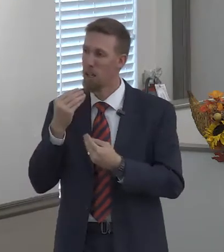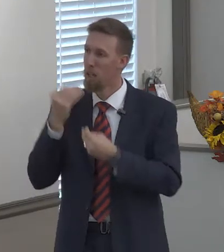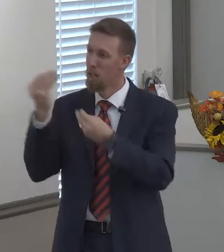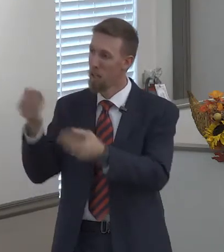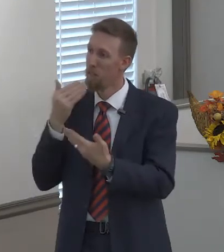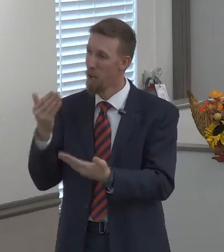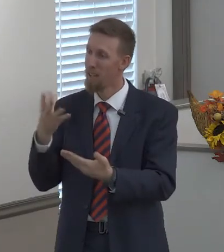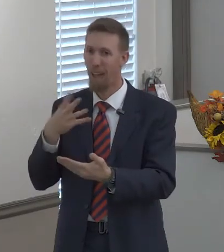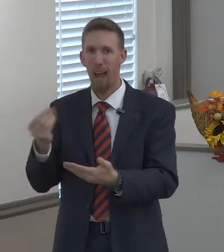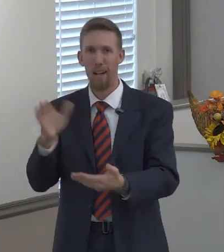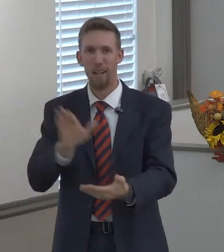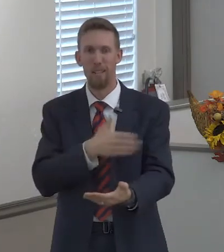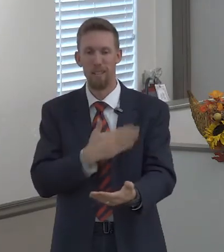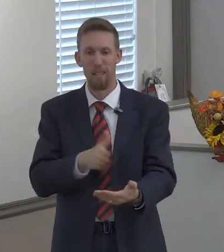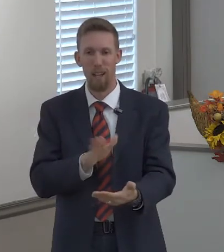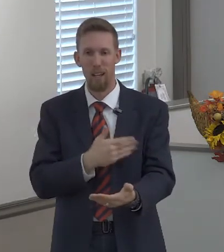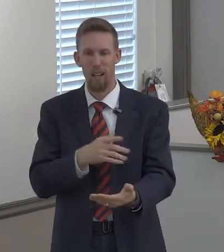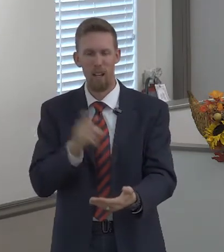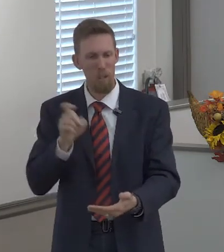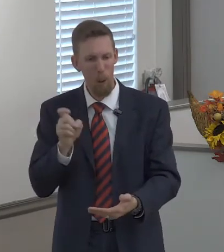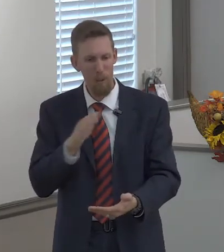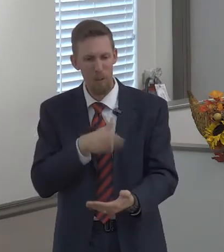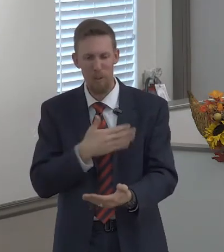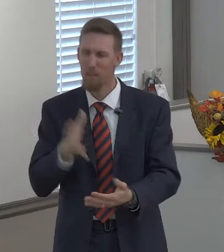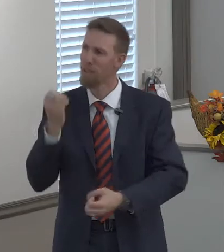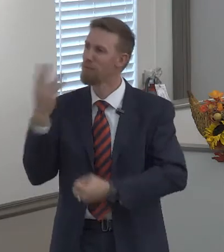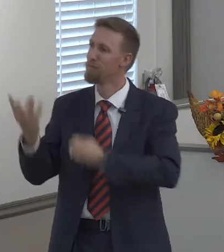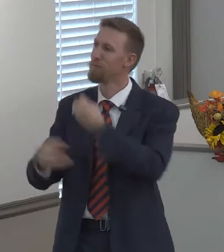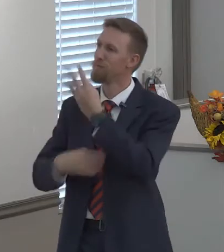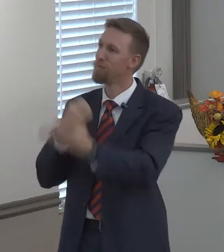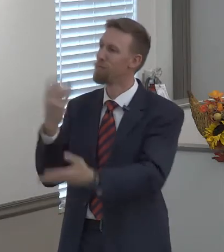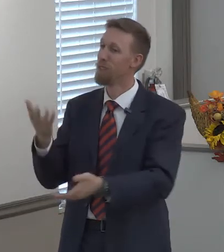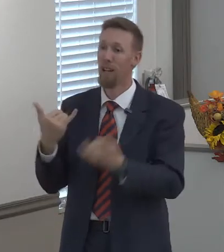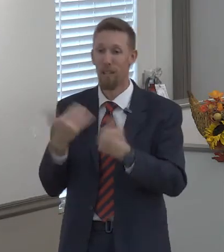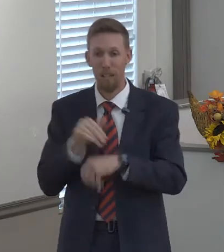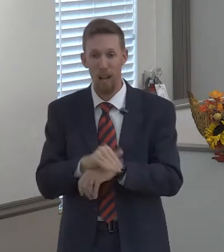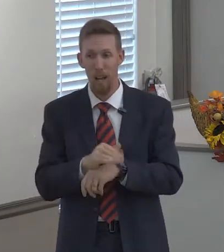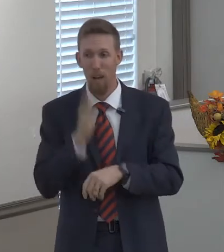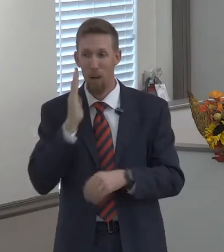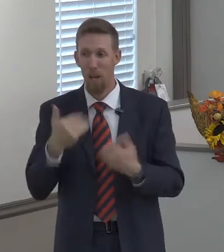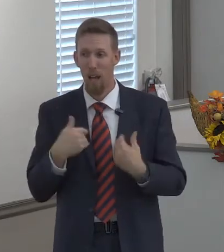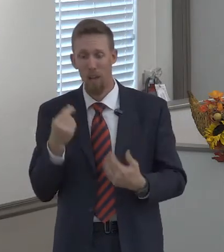a new Christian pray. And that kind of helped me.